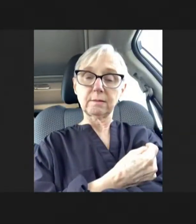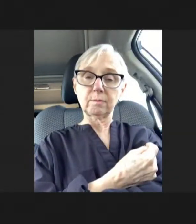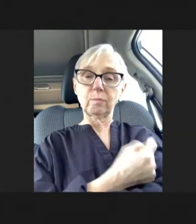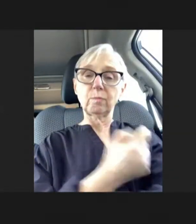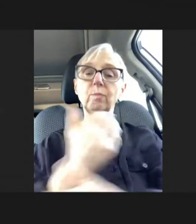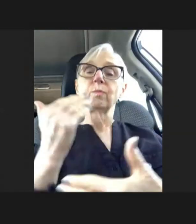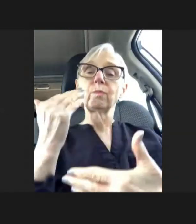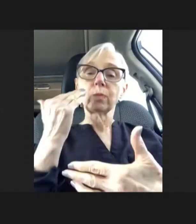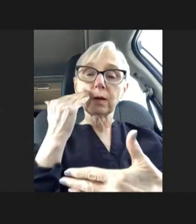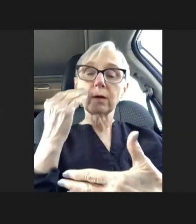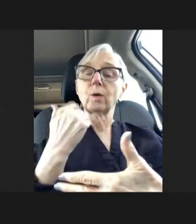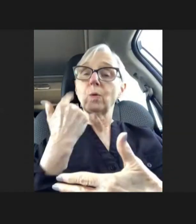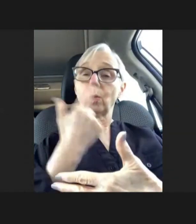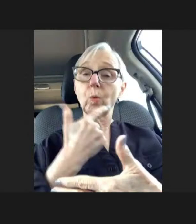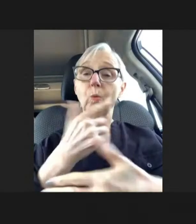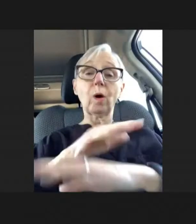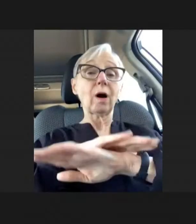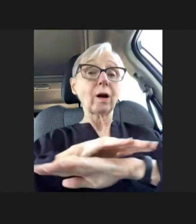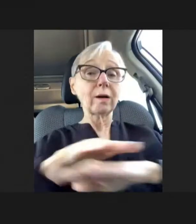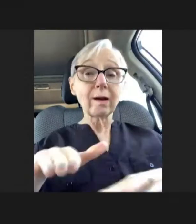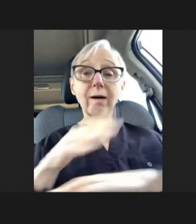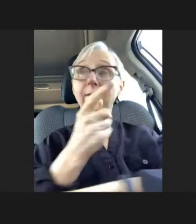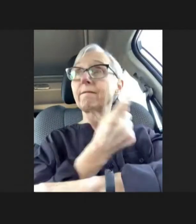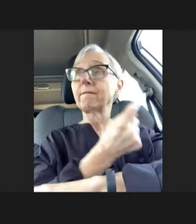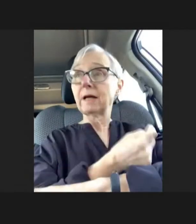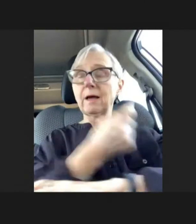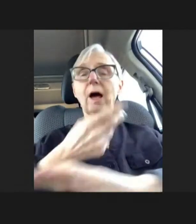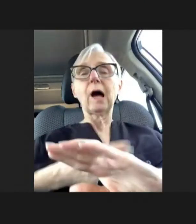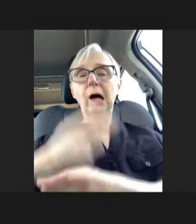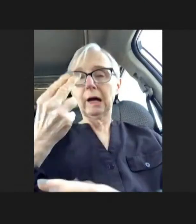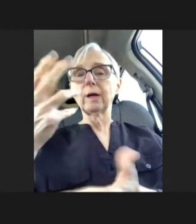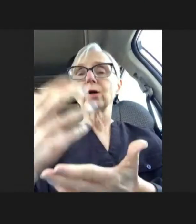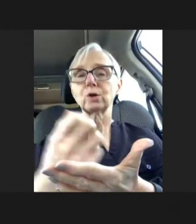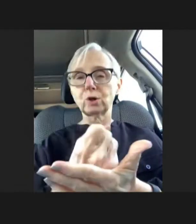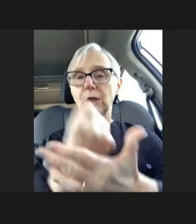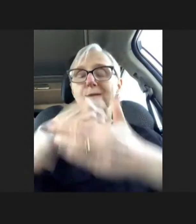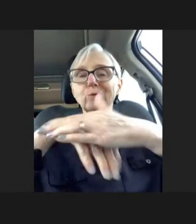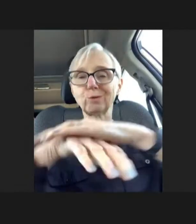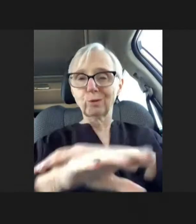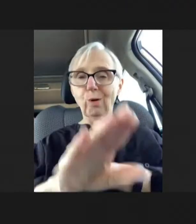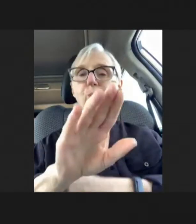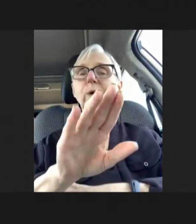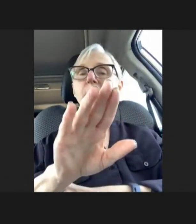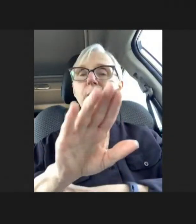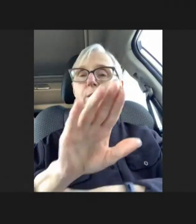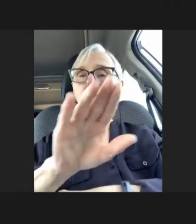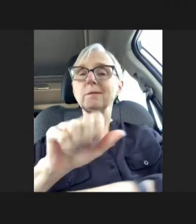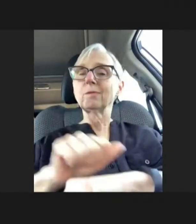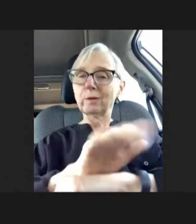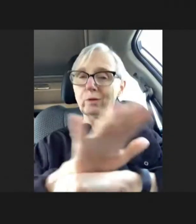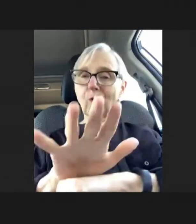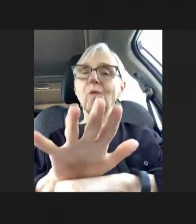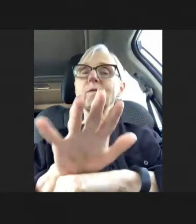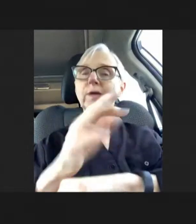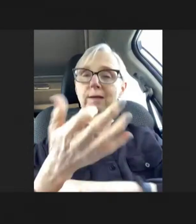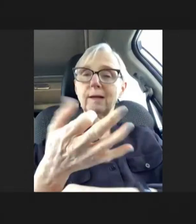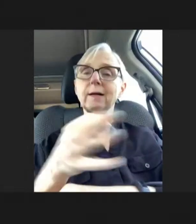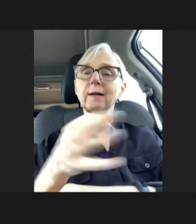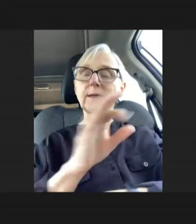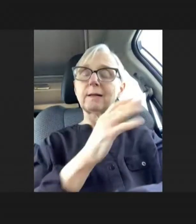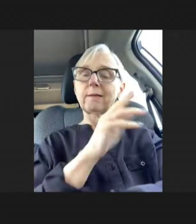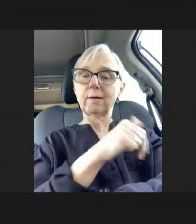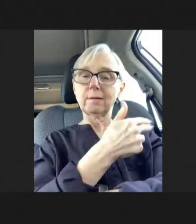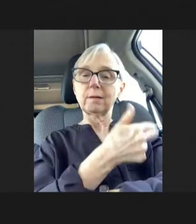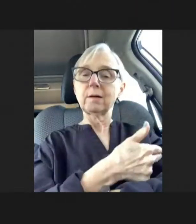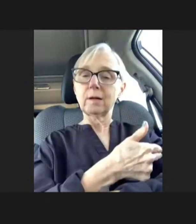who are unvaccinated are much more likely to be hospitalized due to COVID-19. And we also hear from our